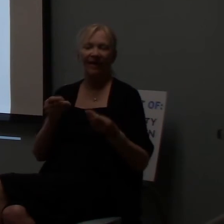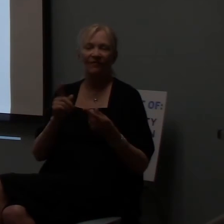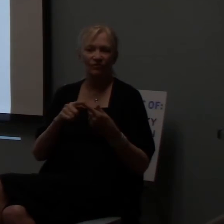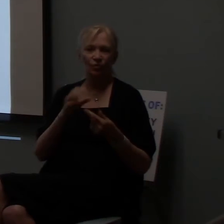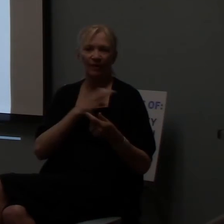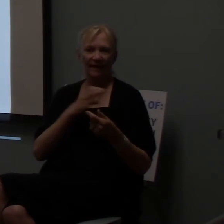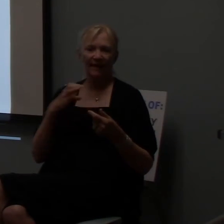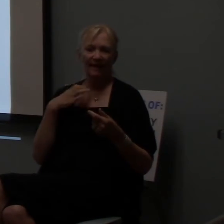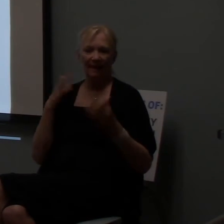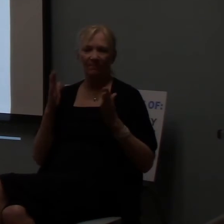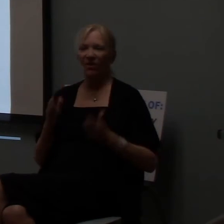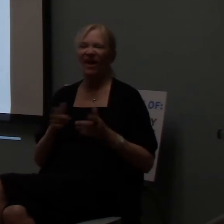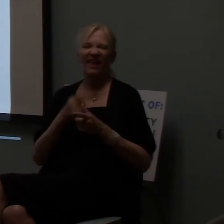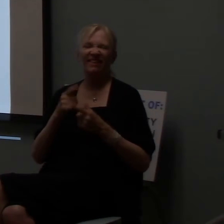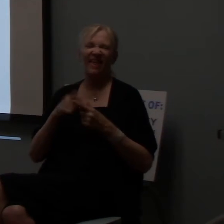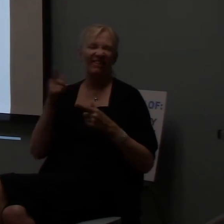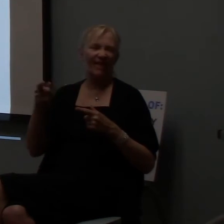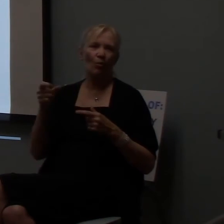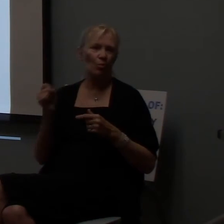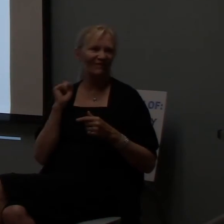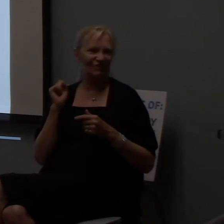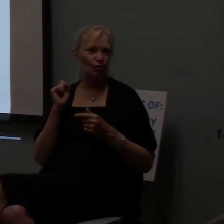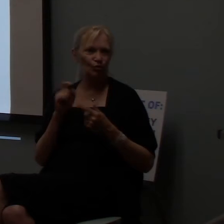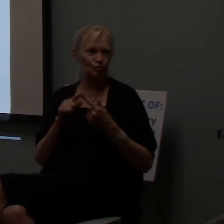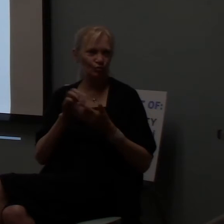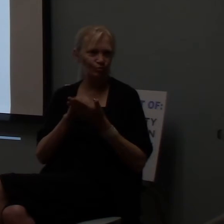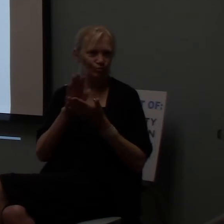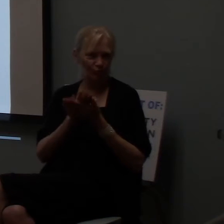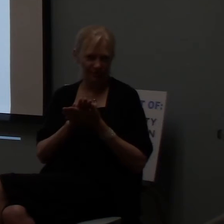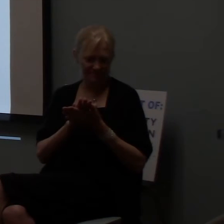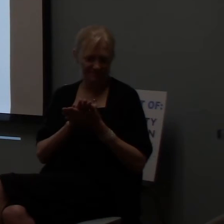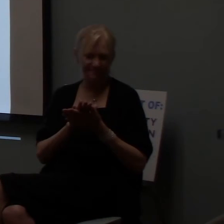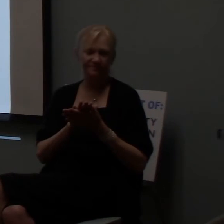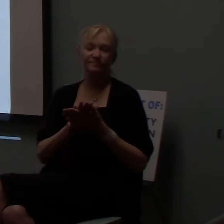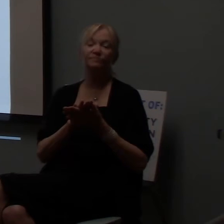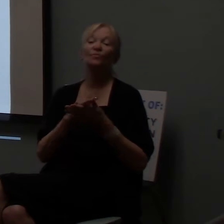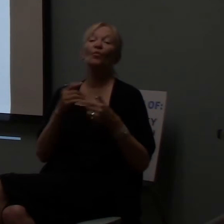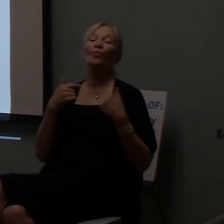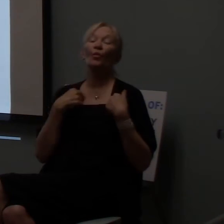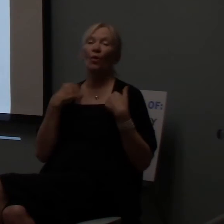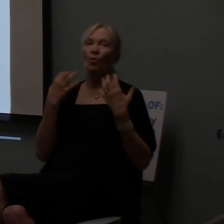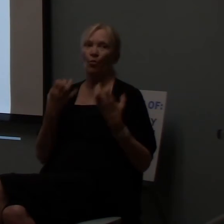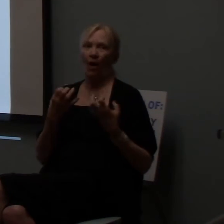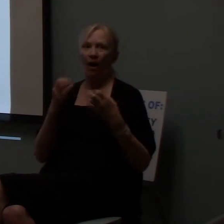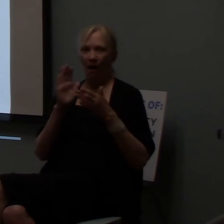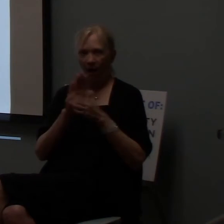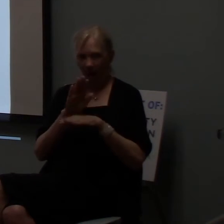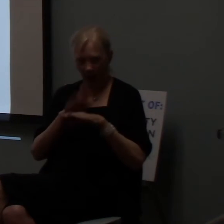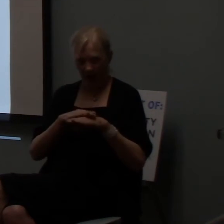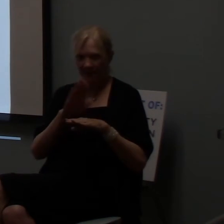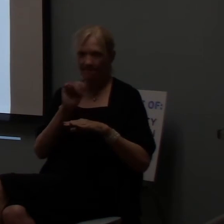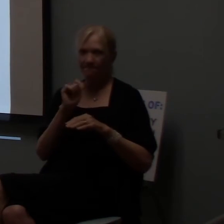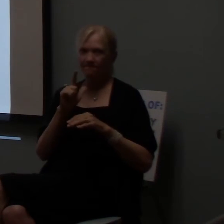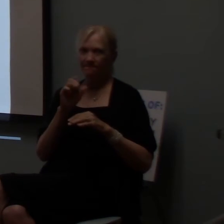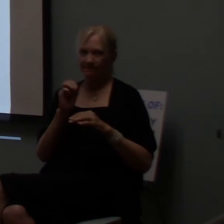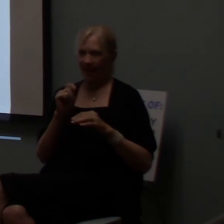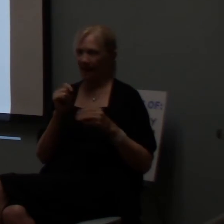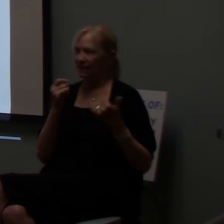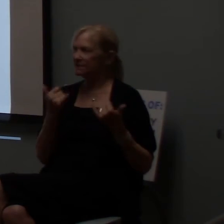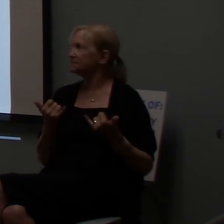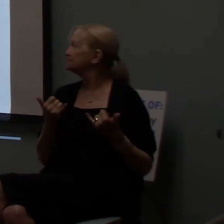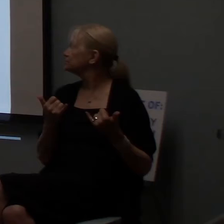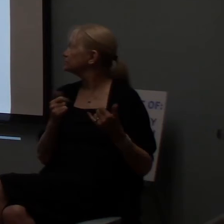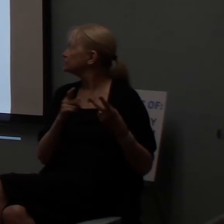commissioners refused to put it to the ballot. So we're putting it on the ballot now. So